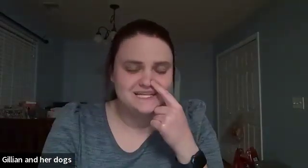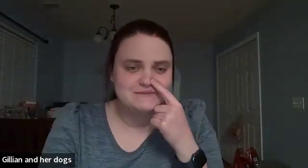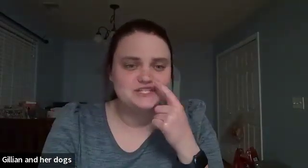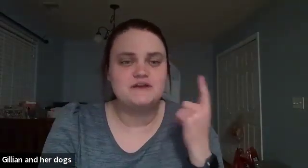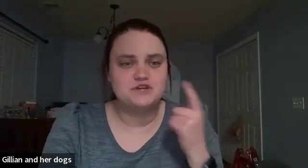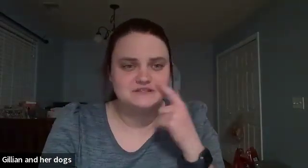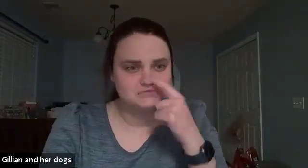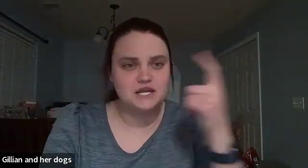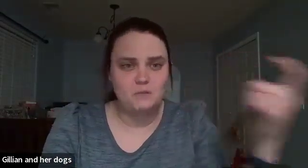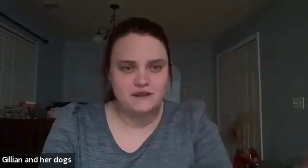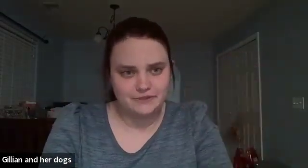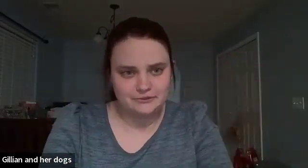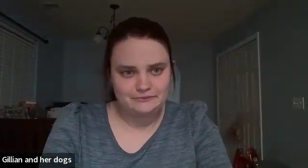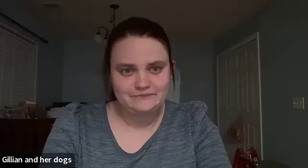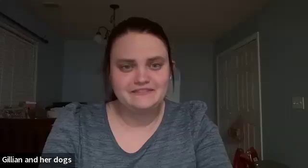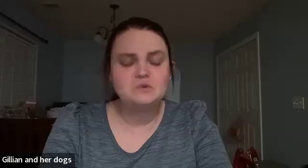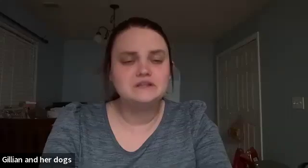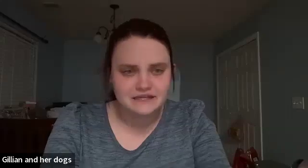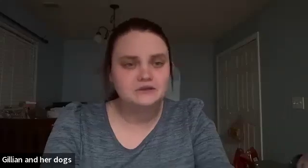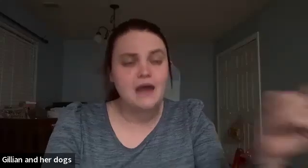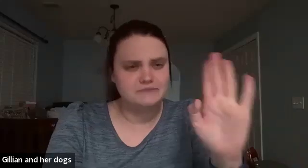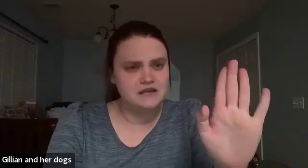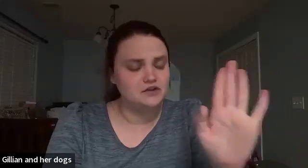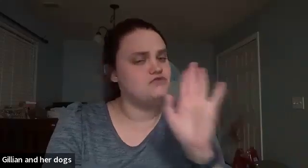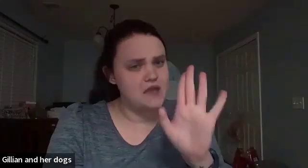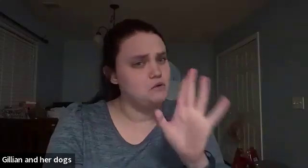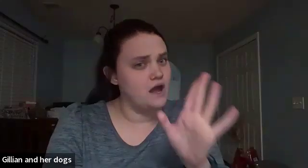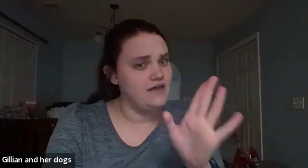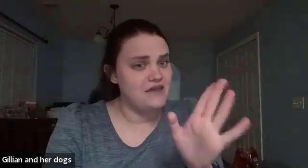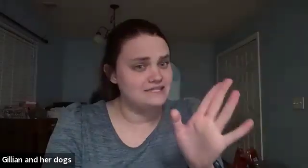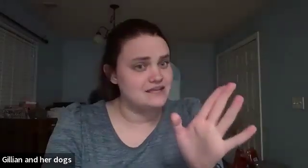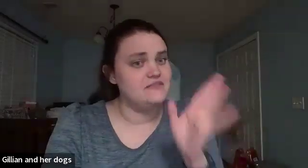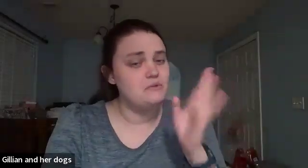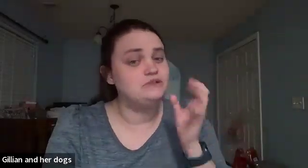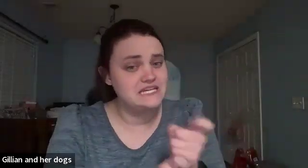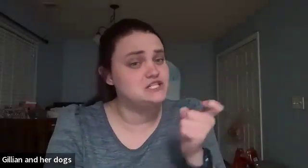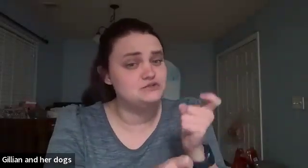because that means you have a nose that's running away from you. Like they will literally, and I'm telling you, they will not let that slide. They will tease you